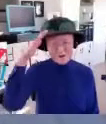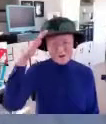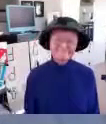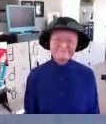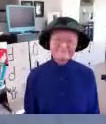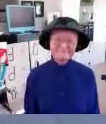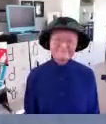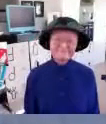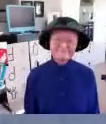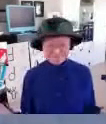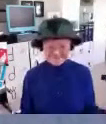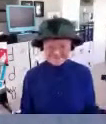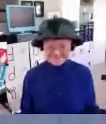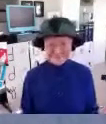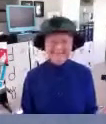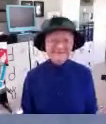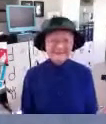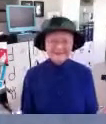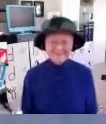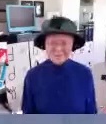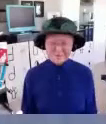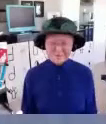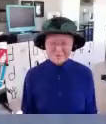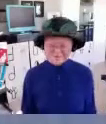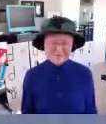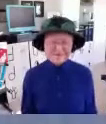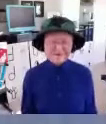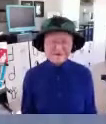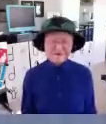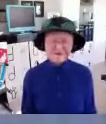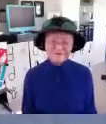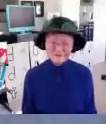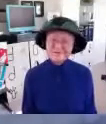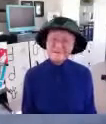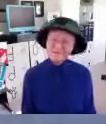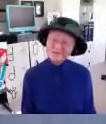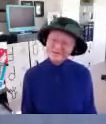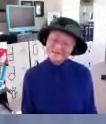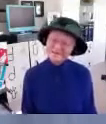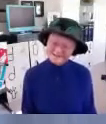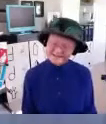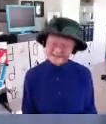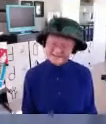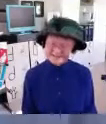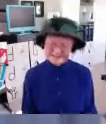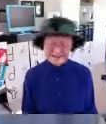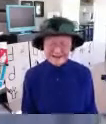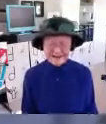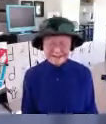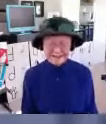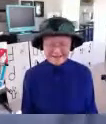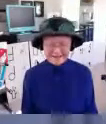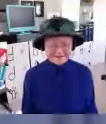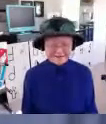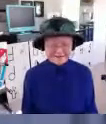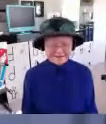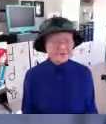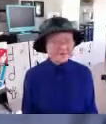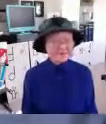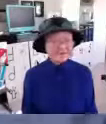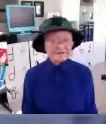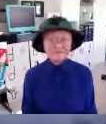Hello, my name is Valerie Sutton, and welcome to the SignWriting Symposium 2016. This